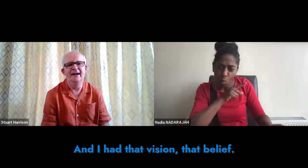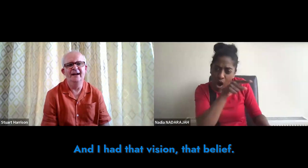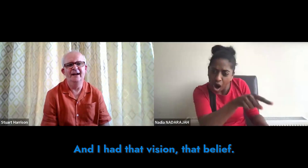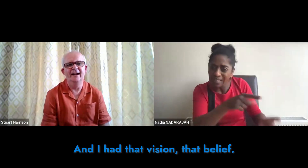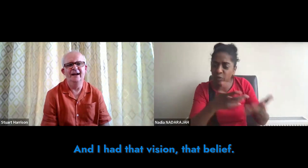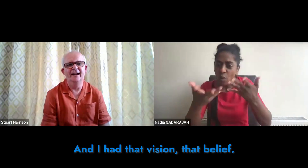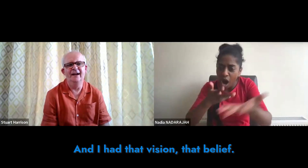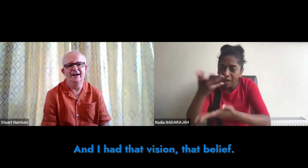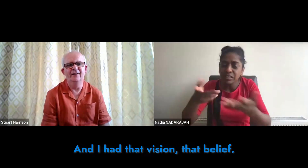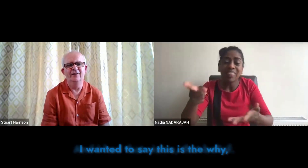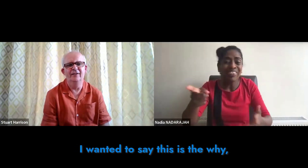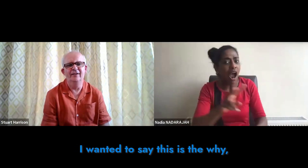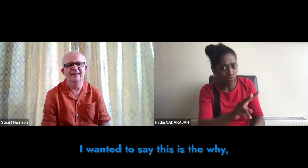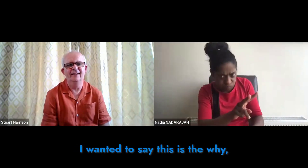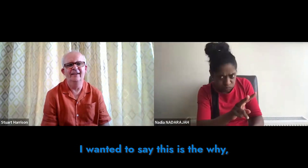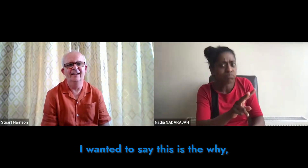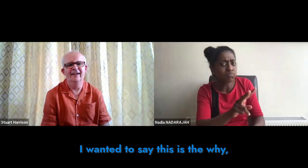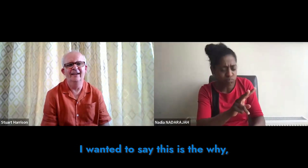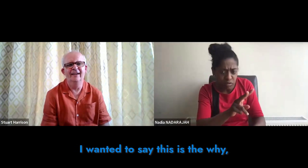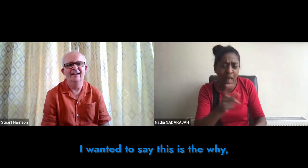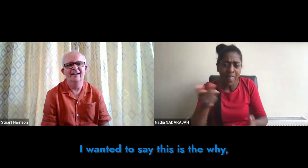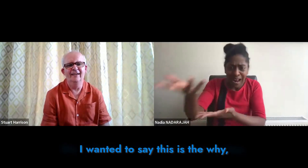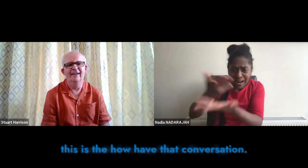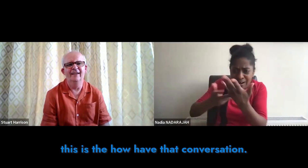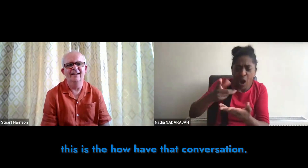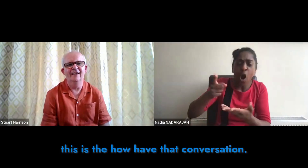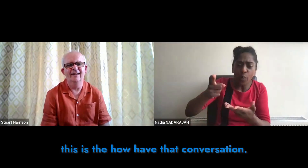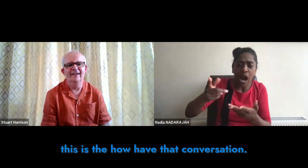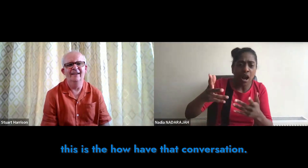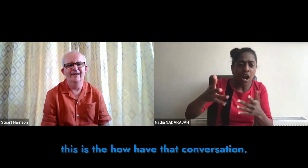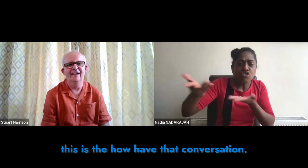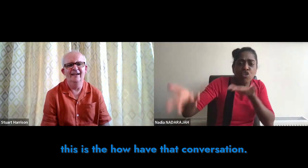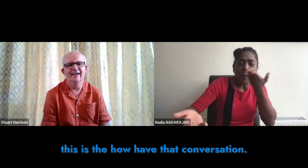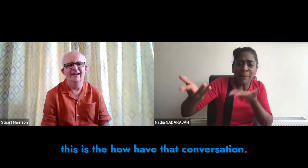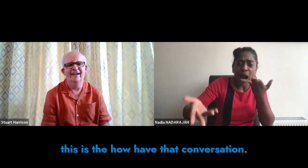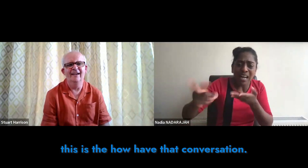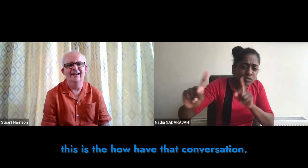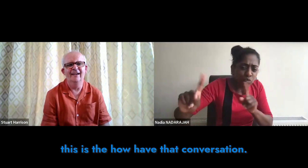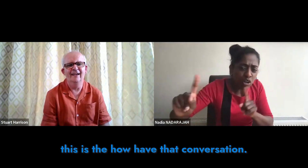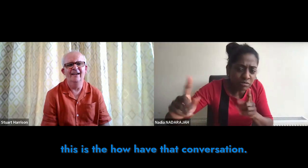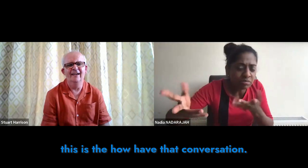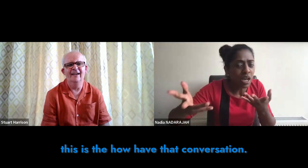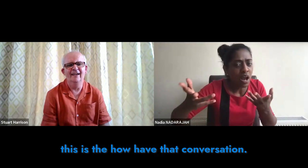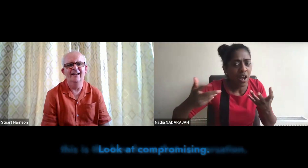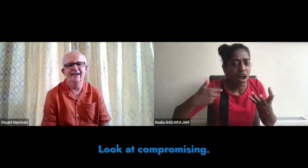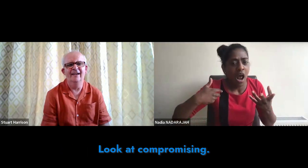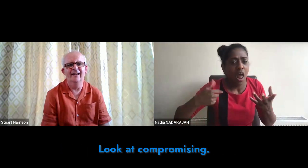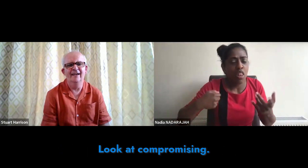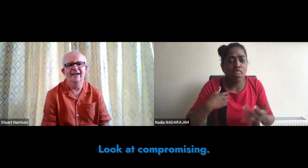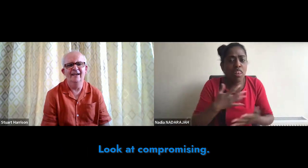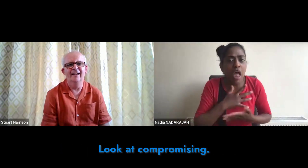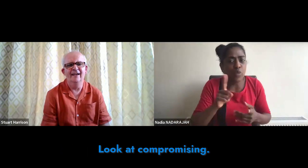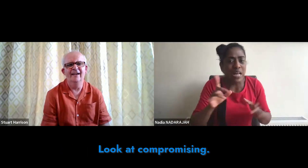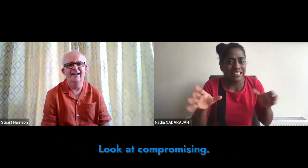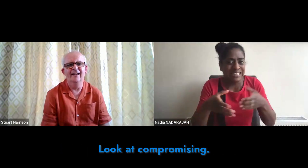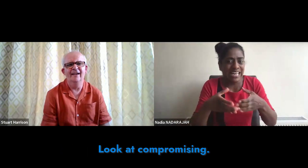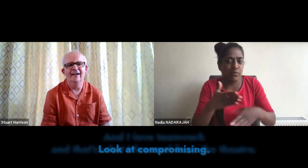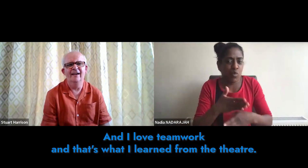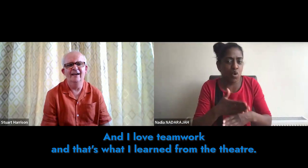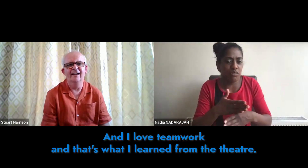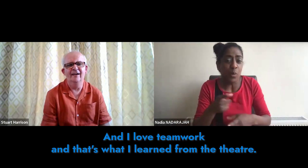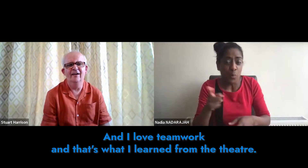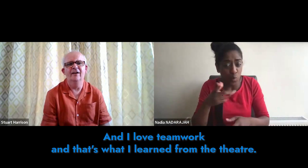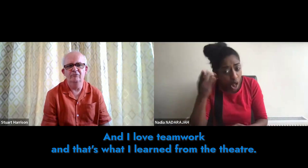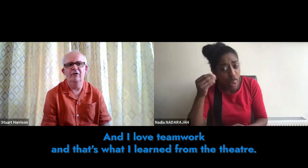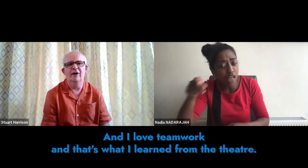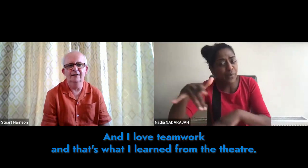that vision, that belief. I wanted to say, this is the why, this is the how, have that conversation, look at compromising.